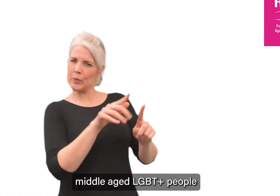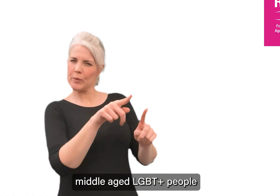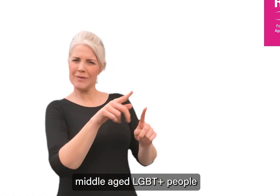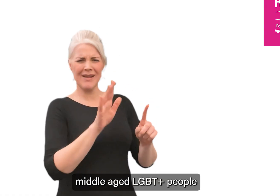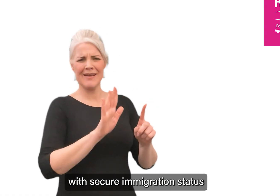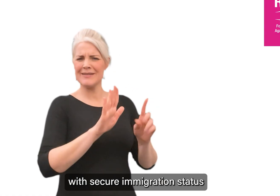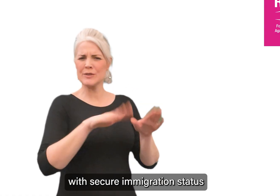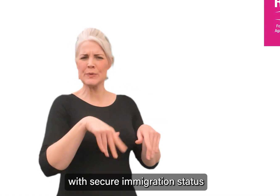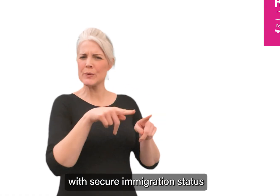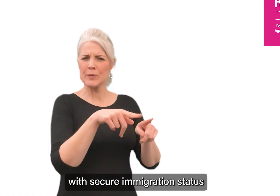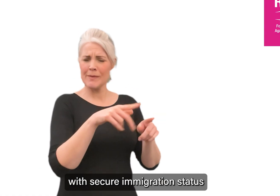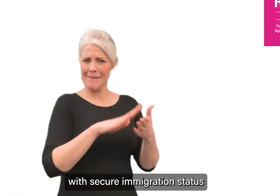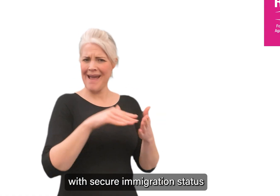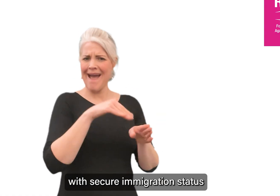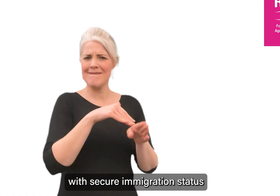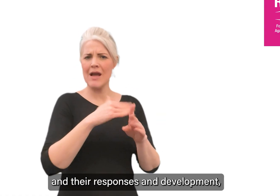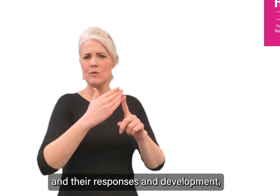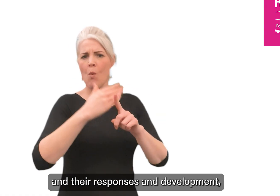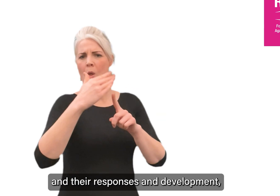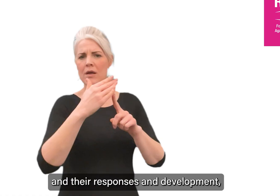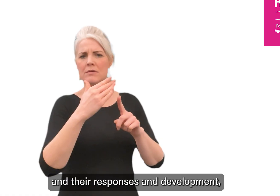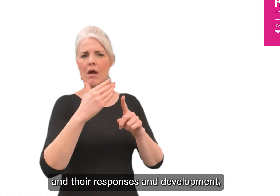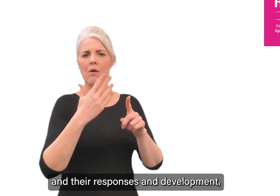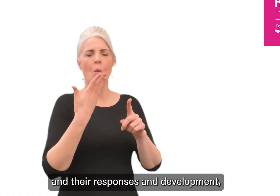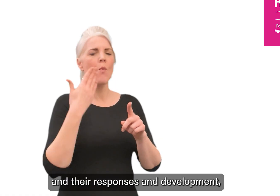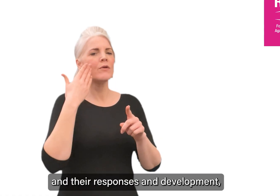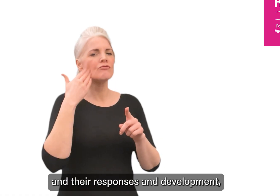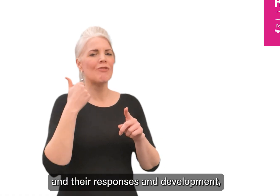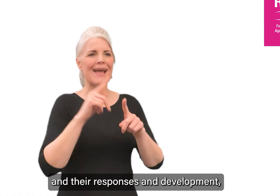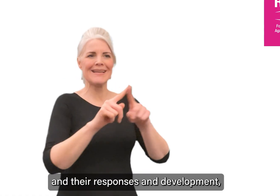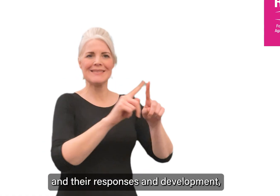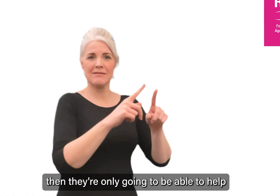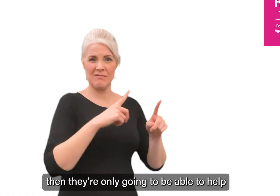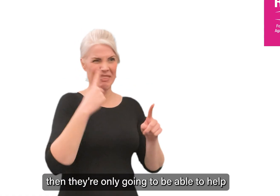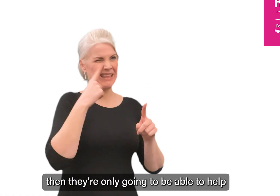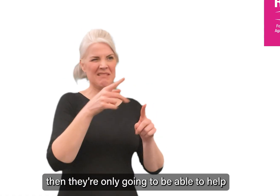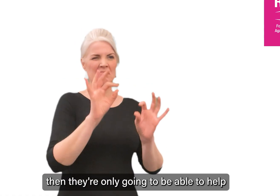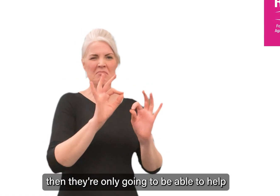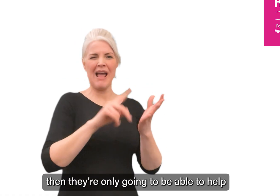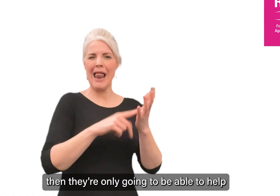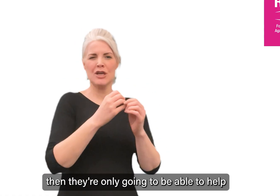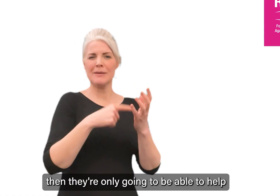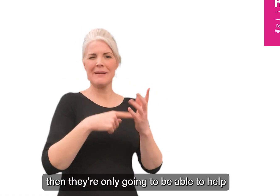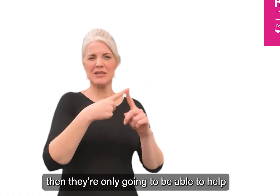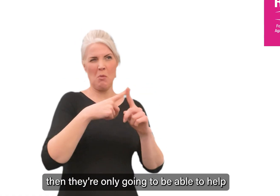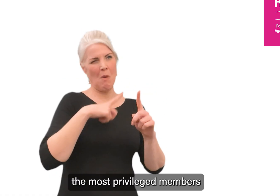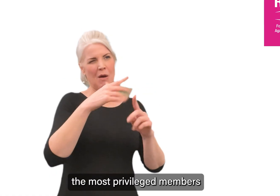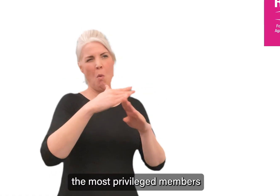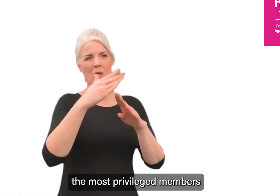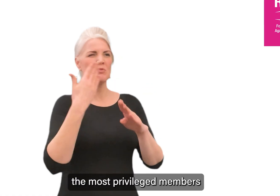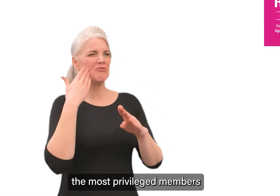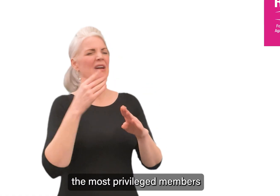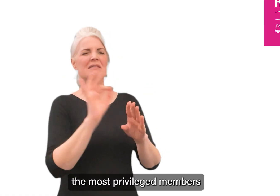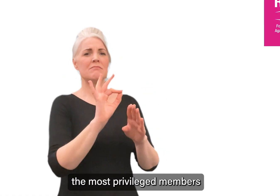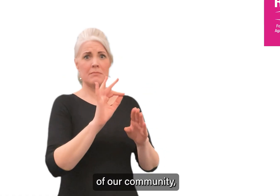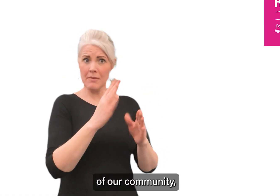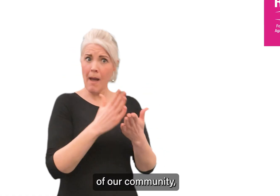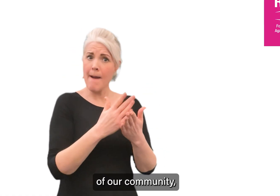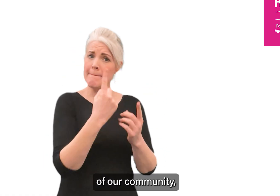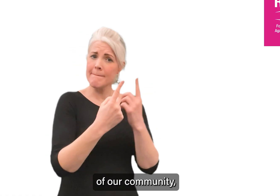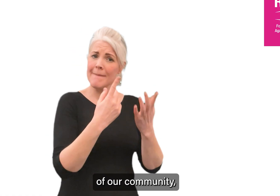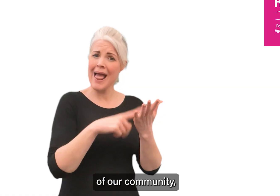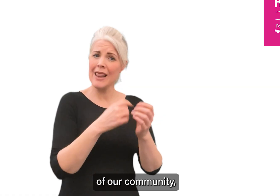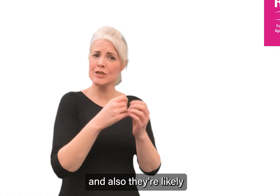LGBT plus people with secure immigration status in their responses and development, then they're only going to be able to help the most privileged members